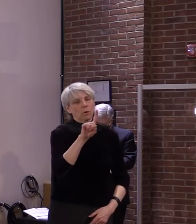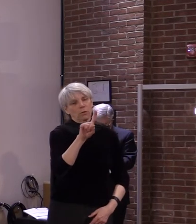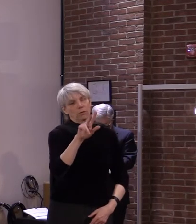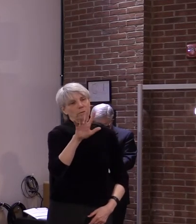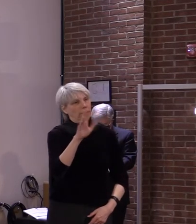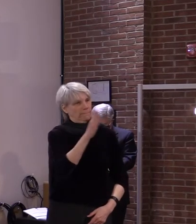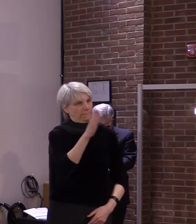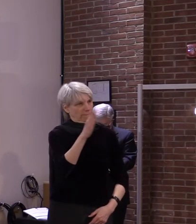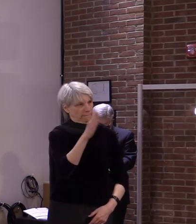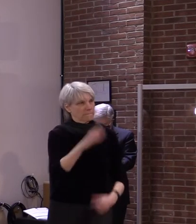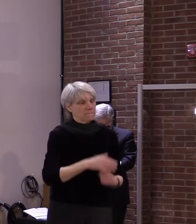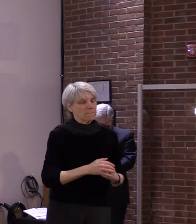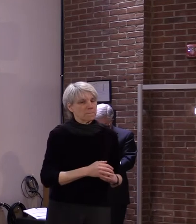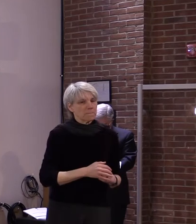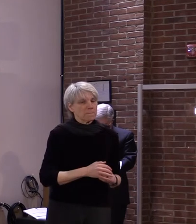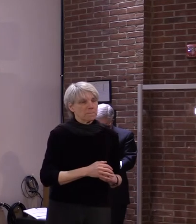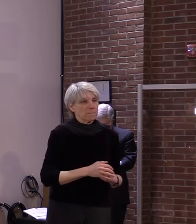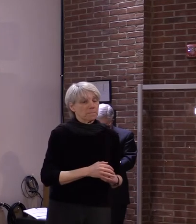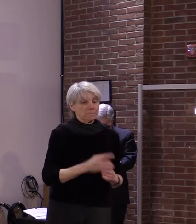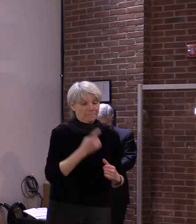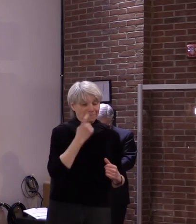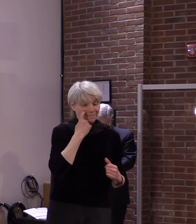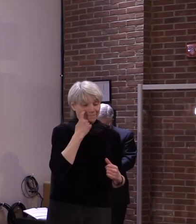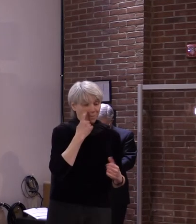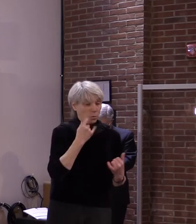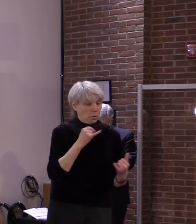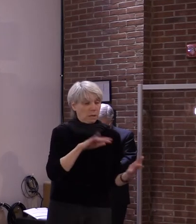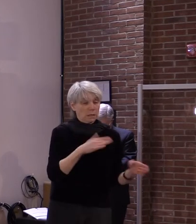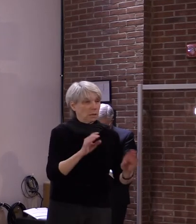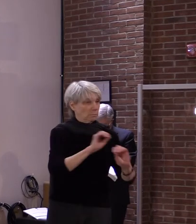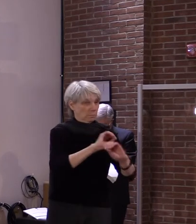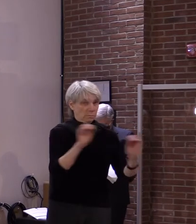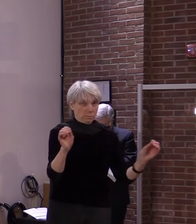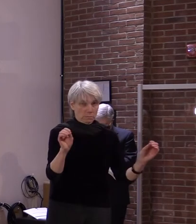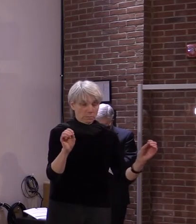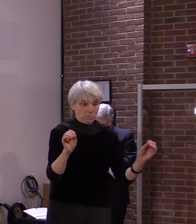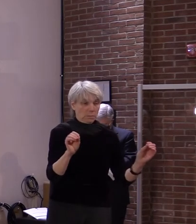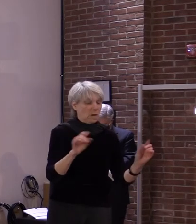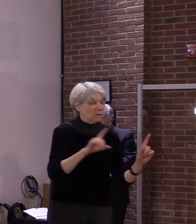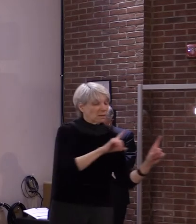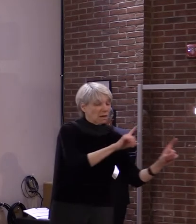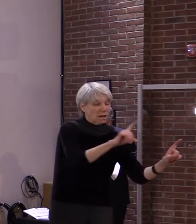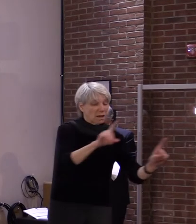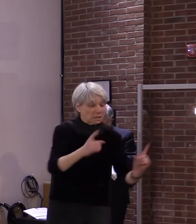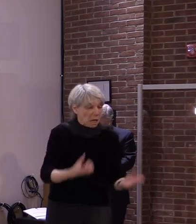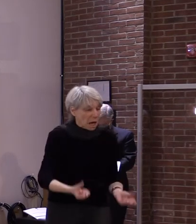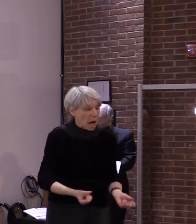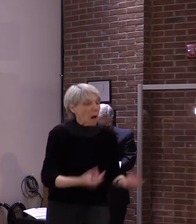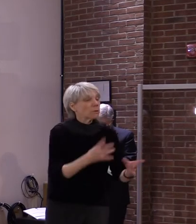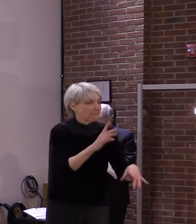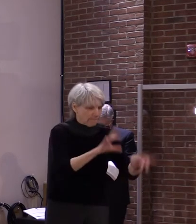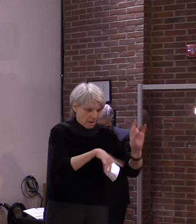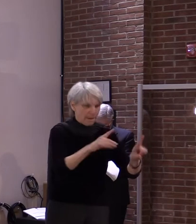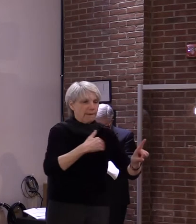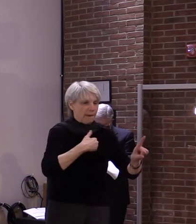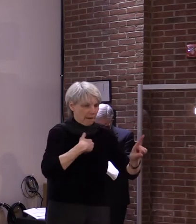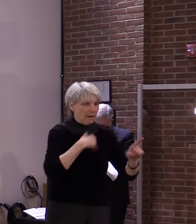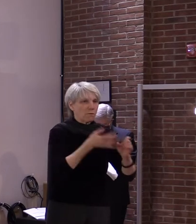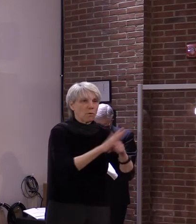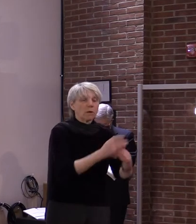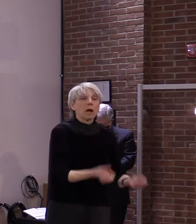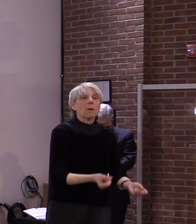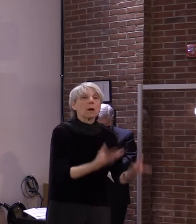we're reporting no additional debts and our percent positivity rate remains below 2 percent